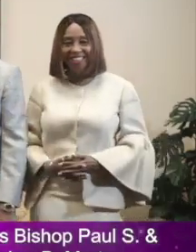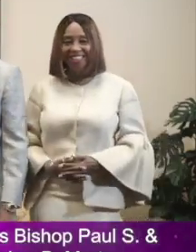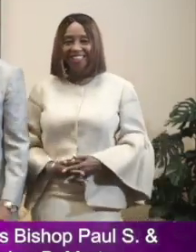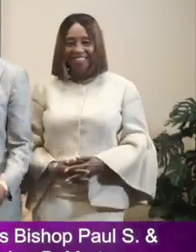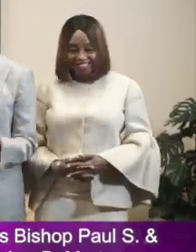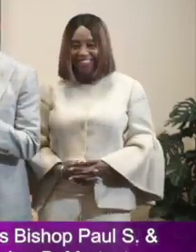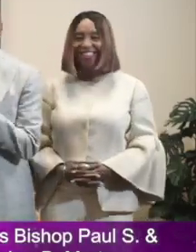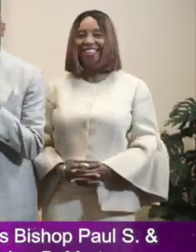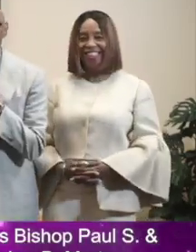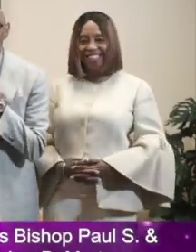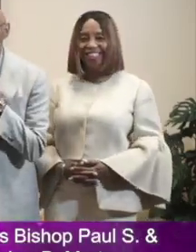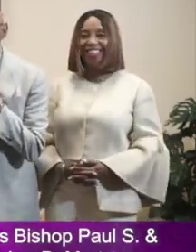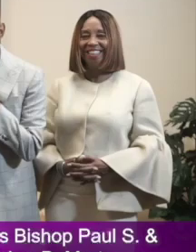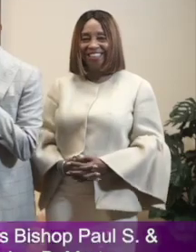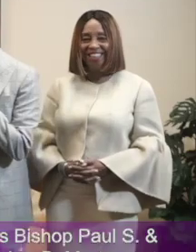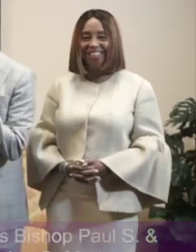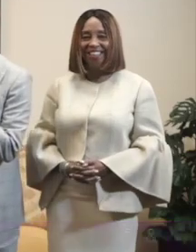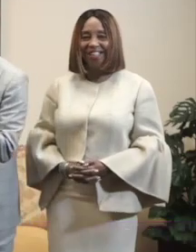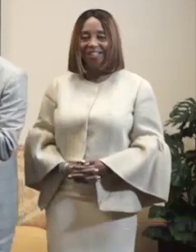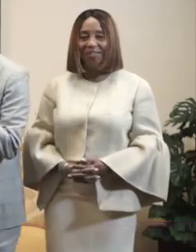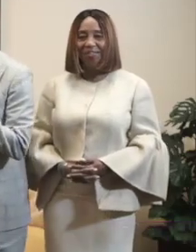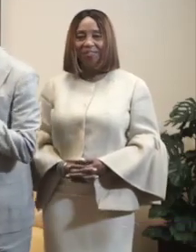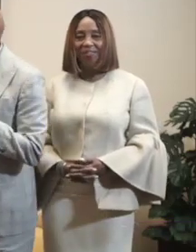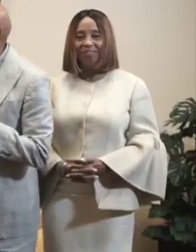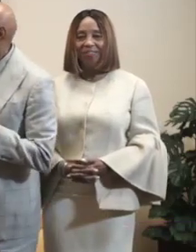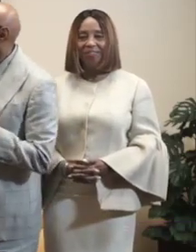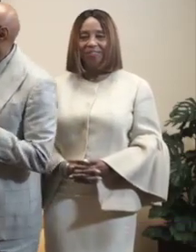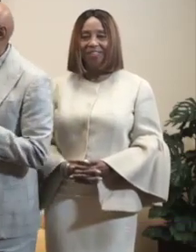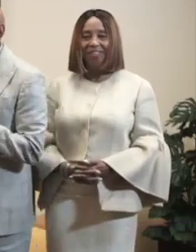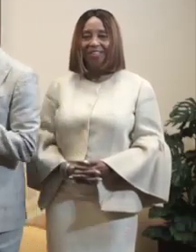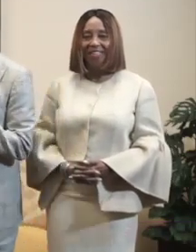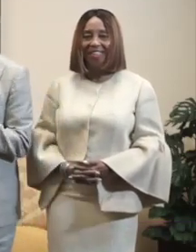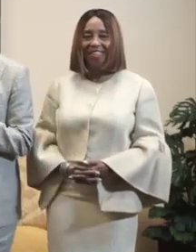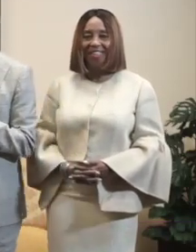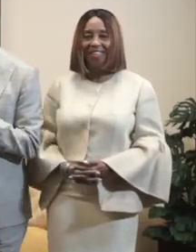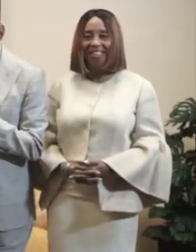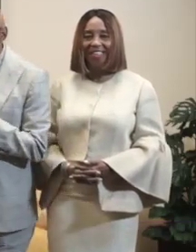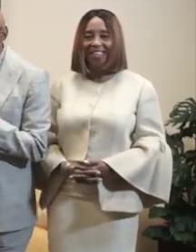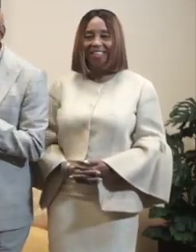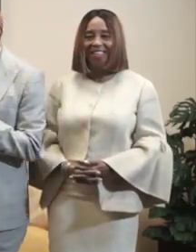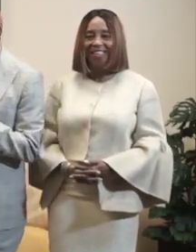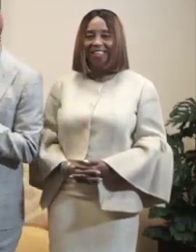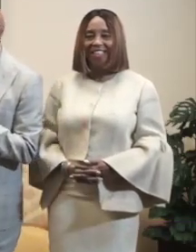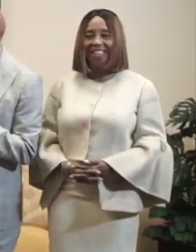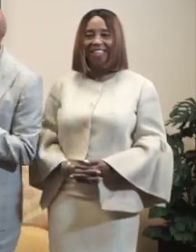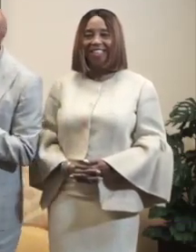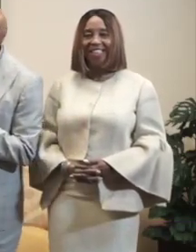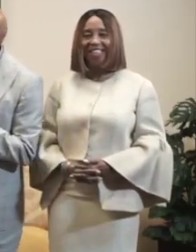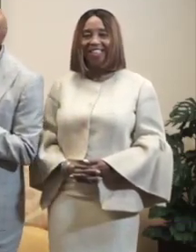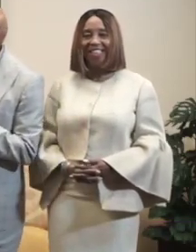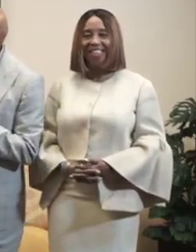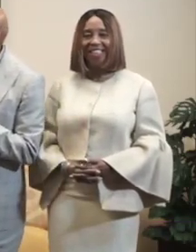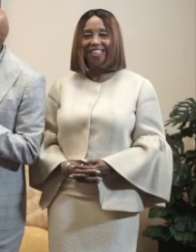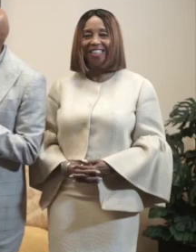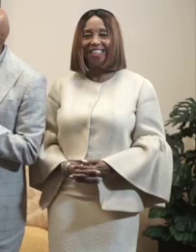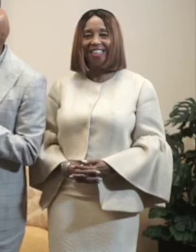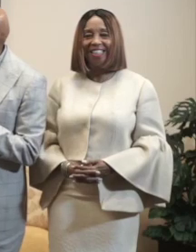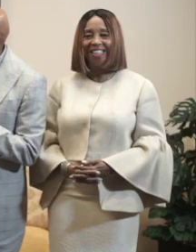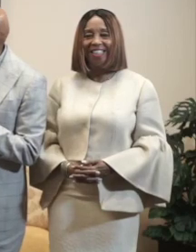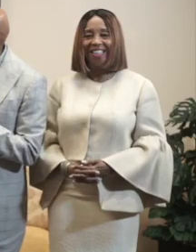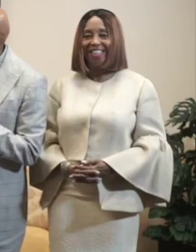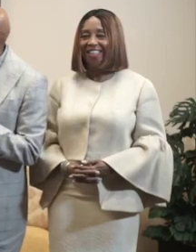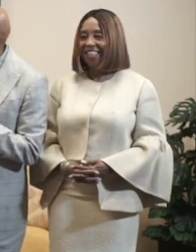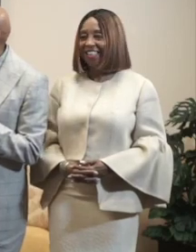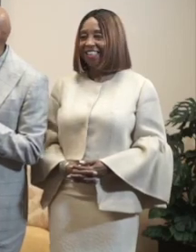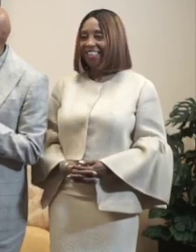Sunday is coming. And we're excited about it. Really doesn't matter where you worship. You can worship in Decatur with the